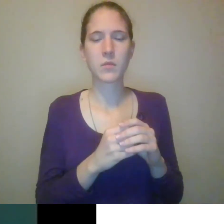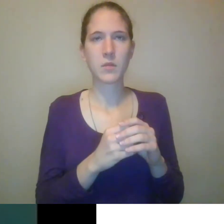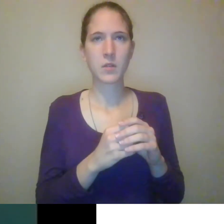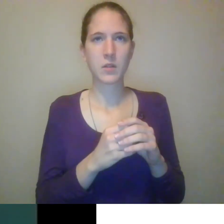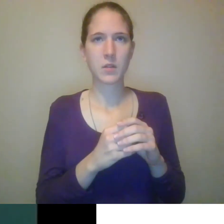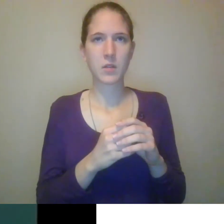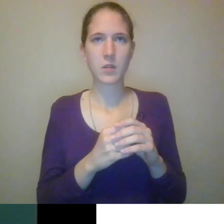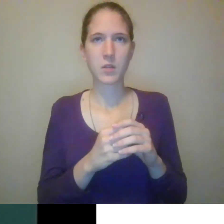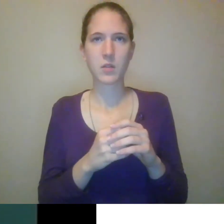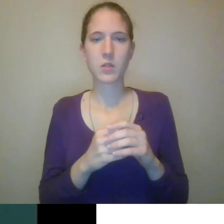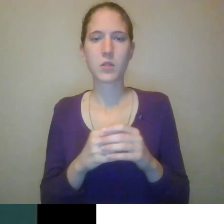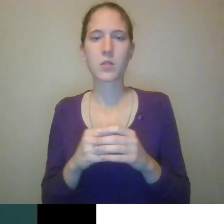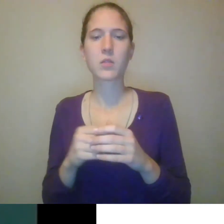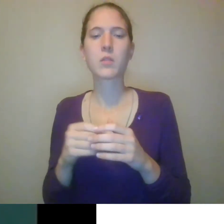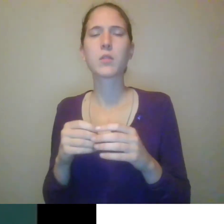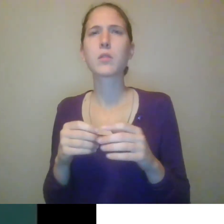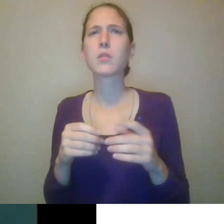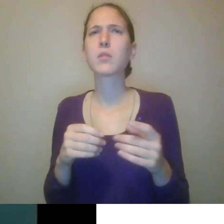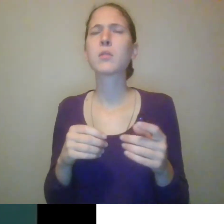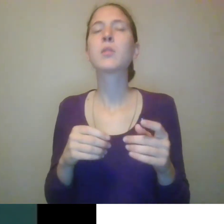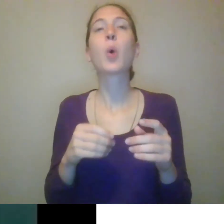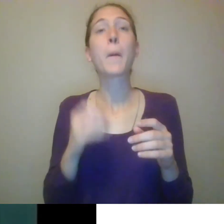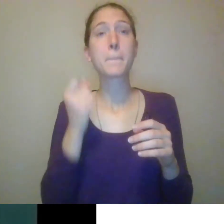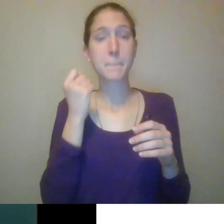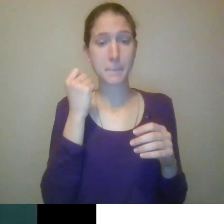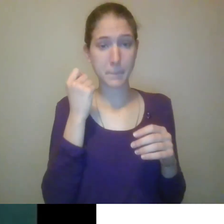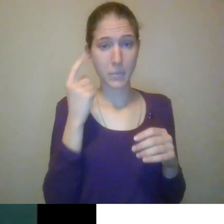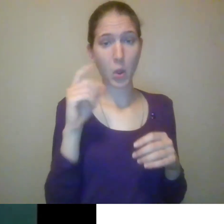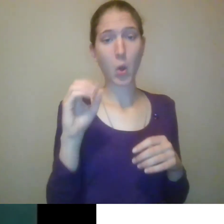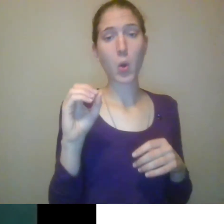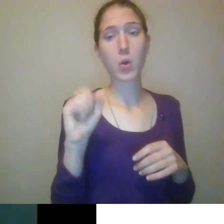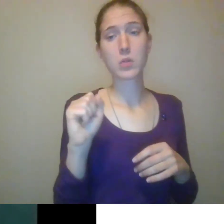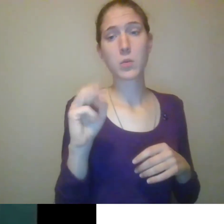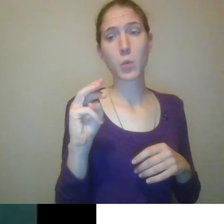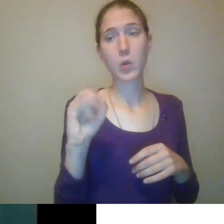first off, osmosis is the